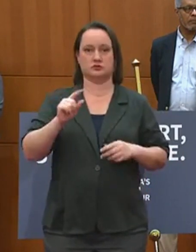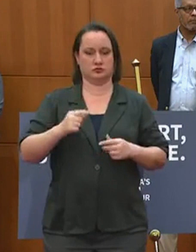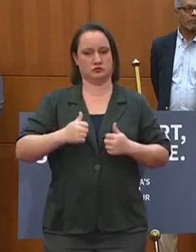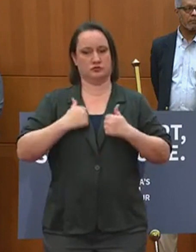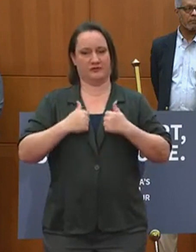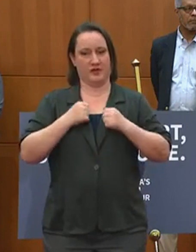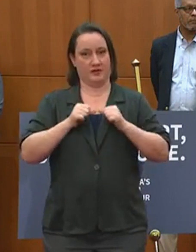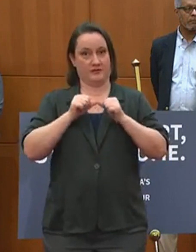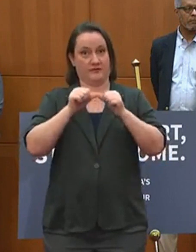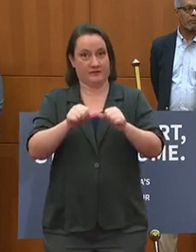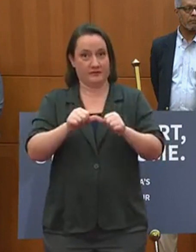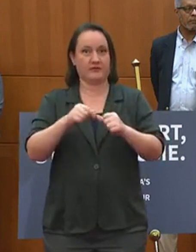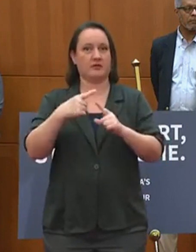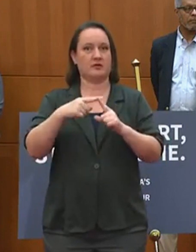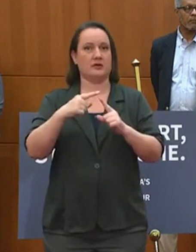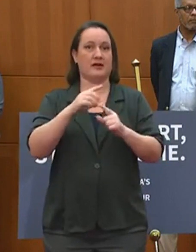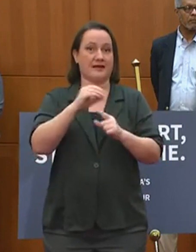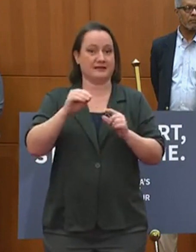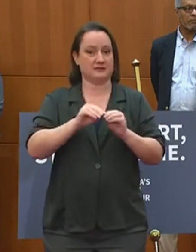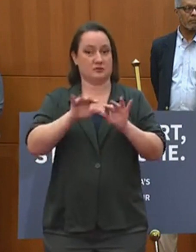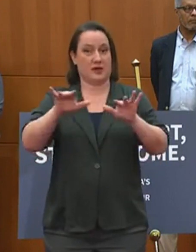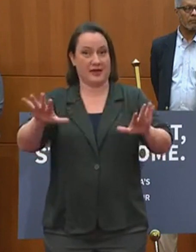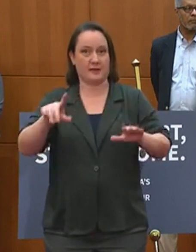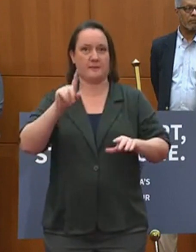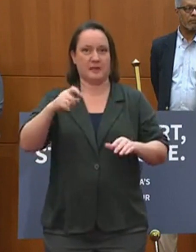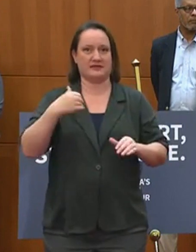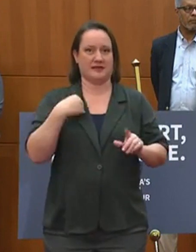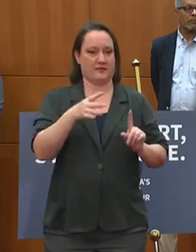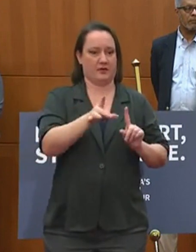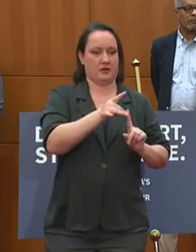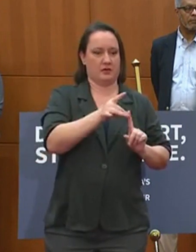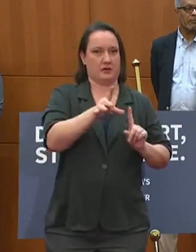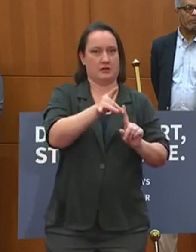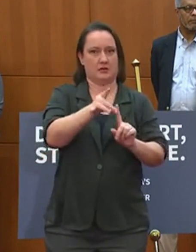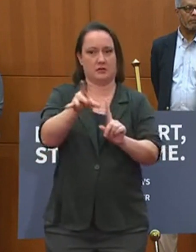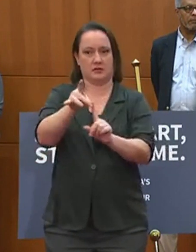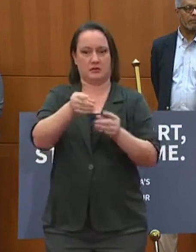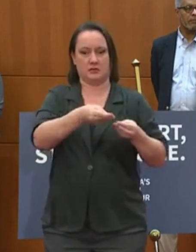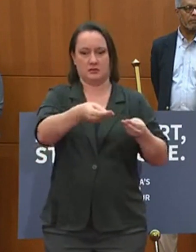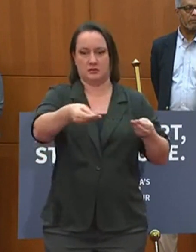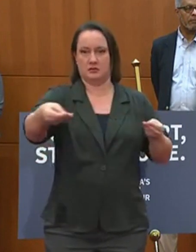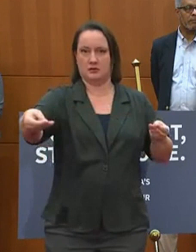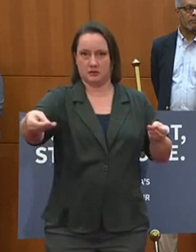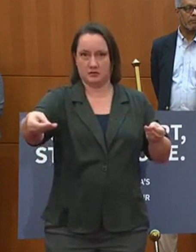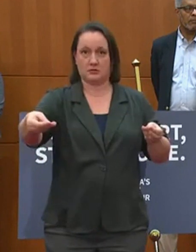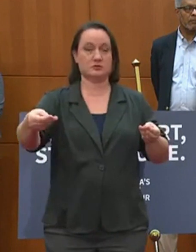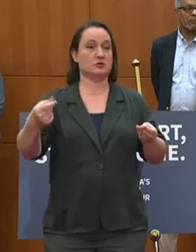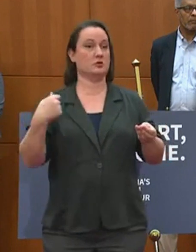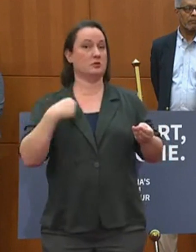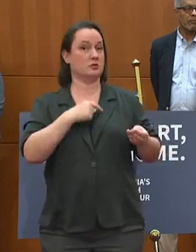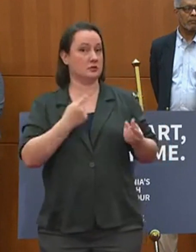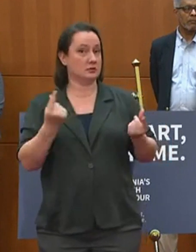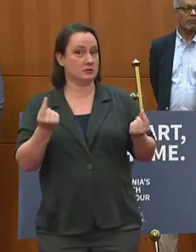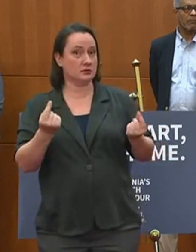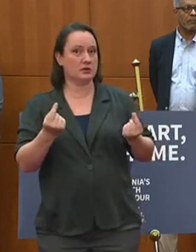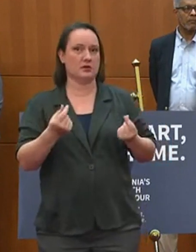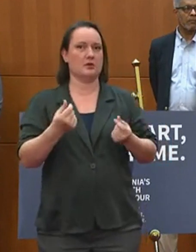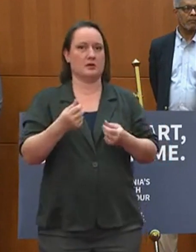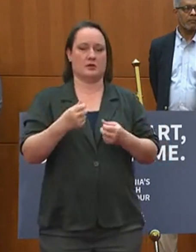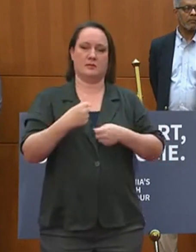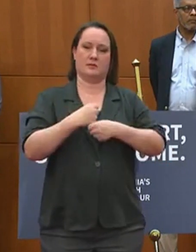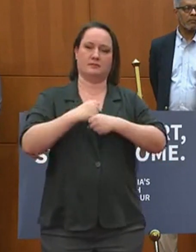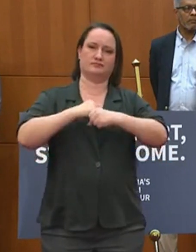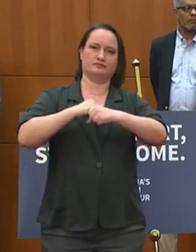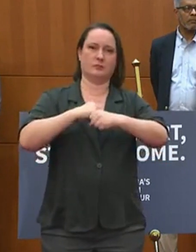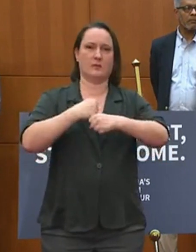to spread. So what we are talking about is making it as difficult as possible for the virus